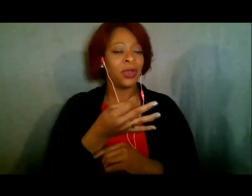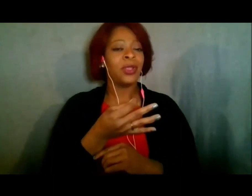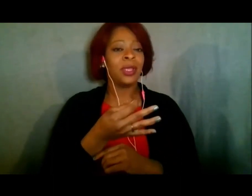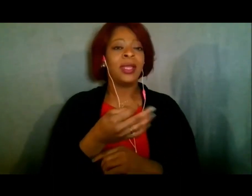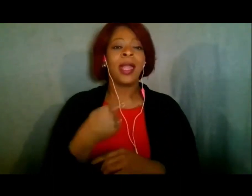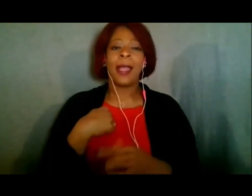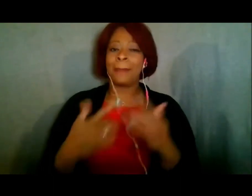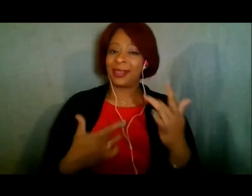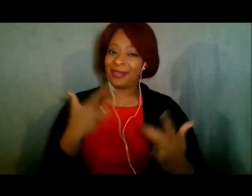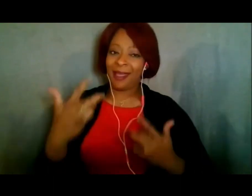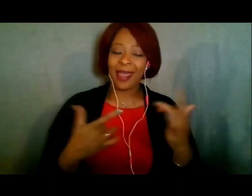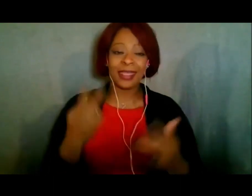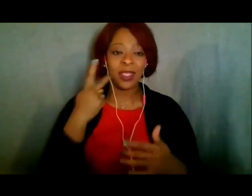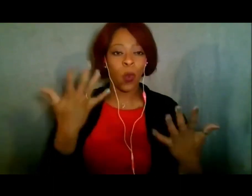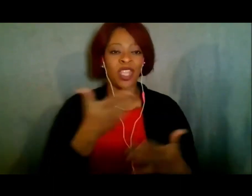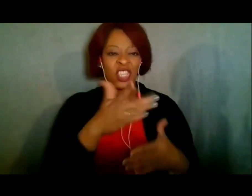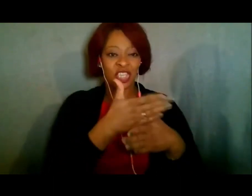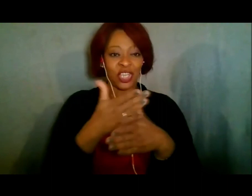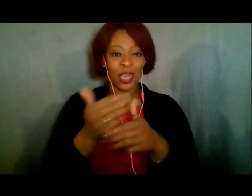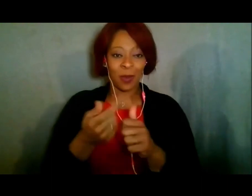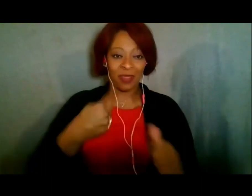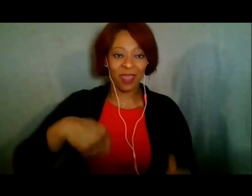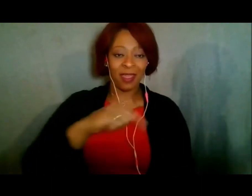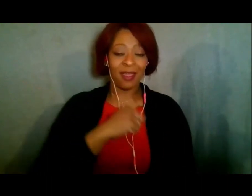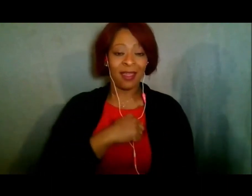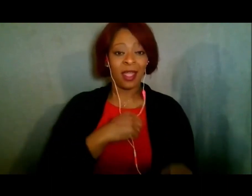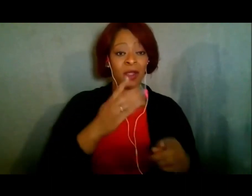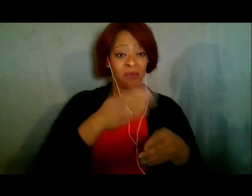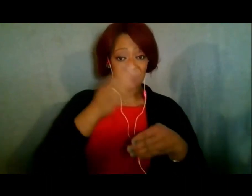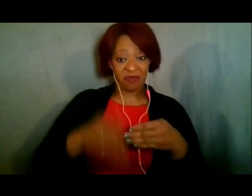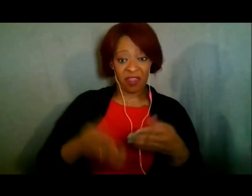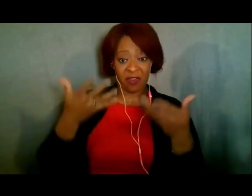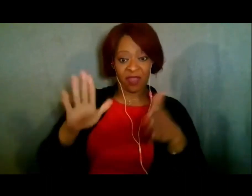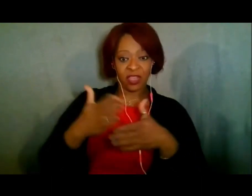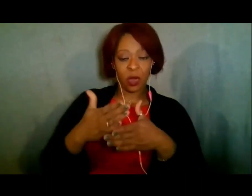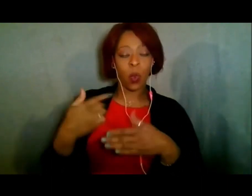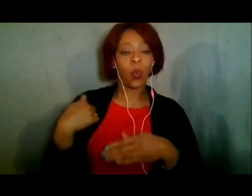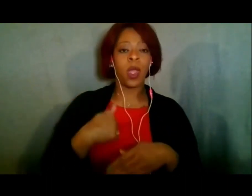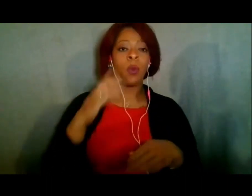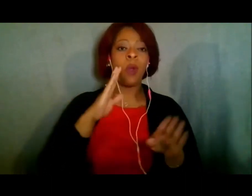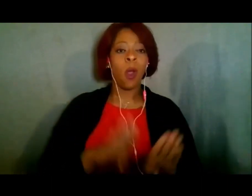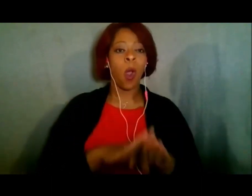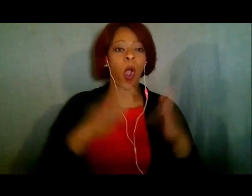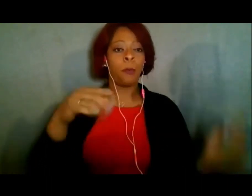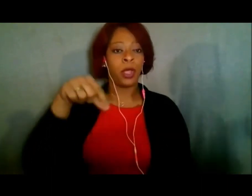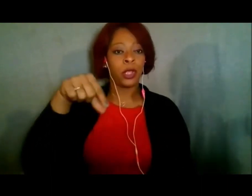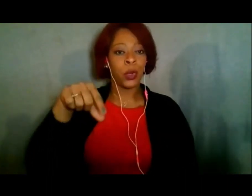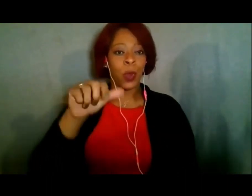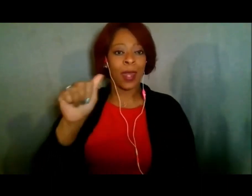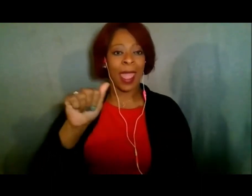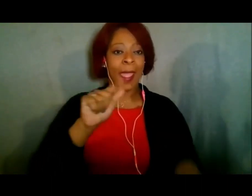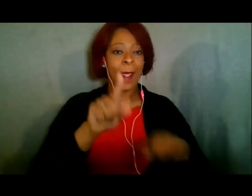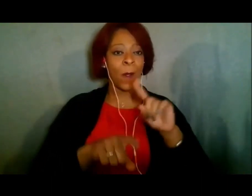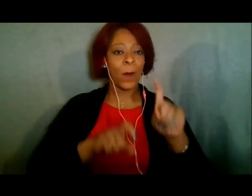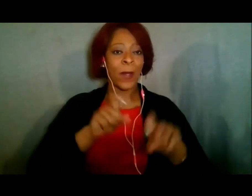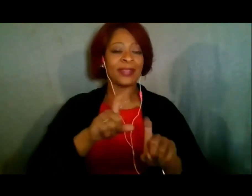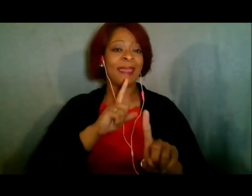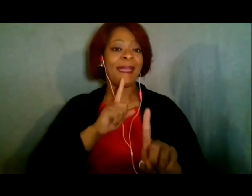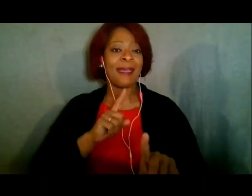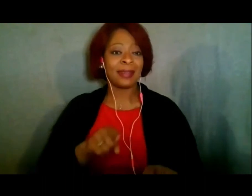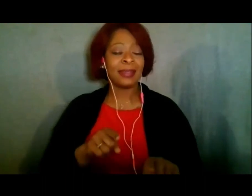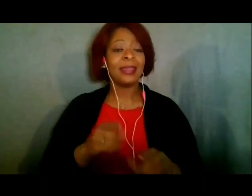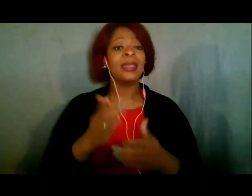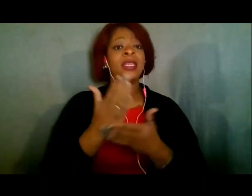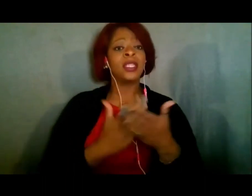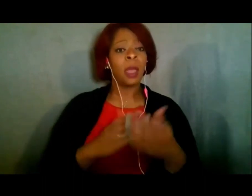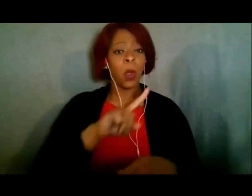really excited to see what she has to share with us. And when she has finished sharing, we have a Q&A section. So some questions have